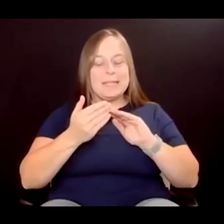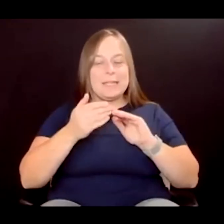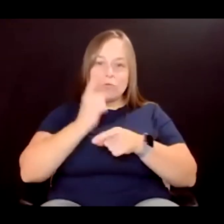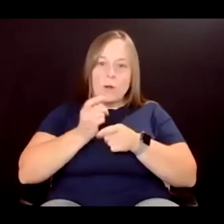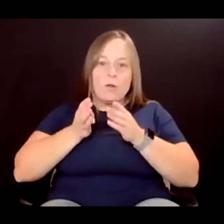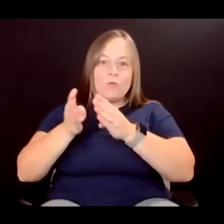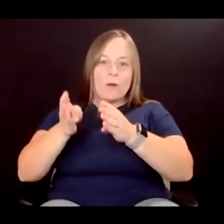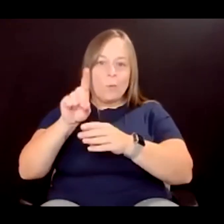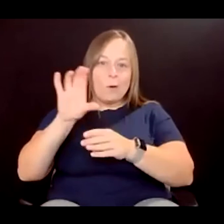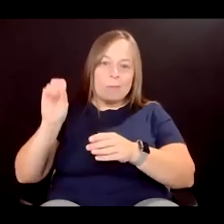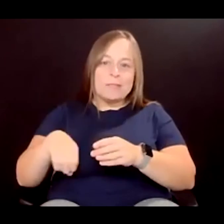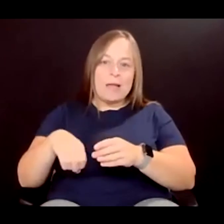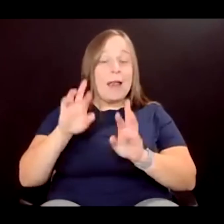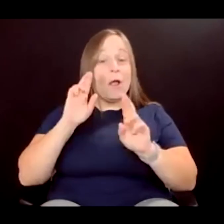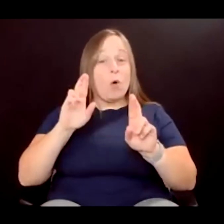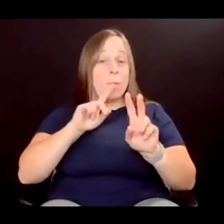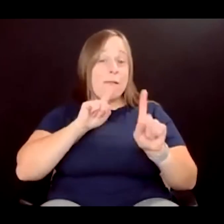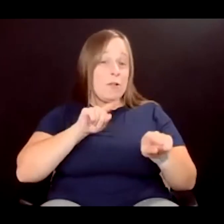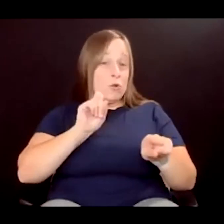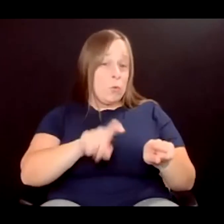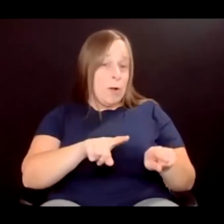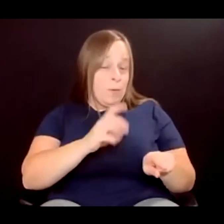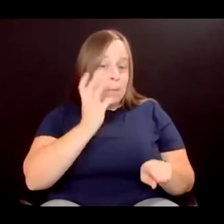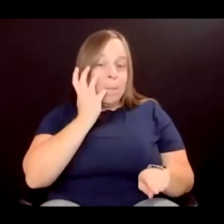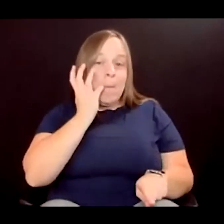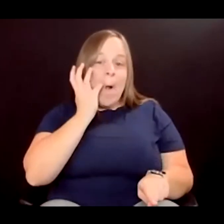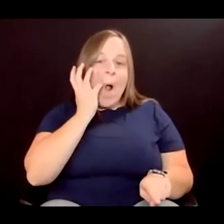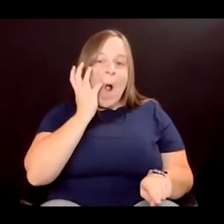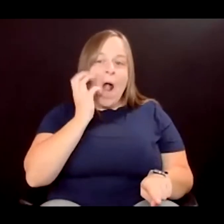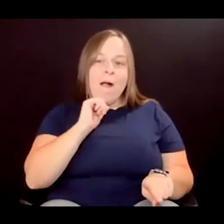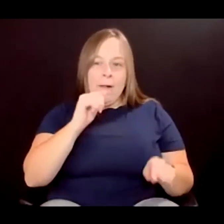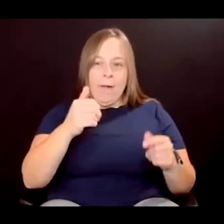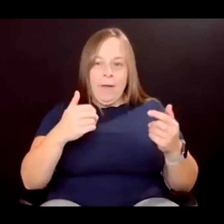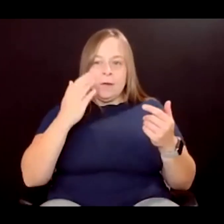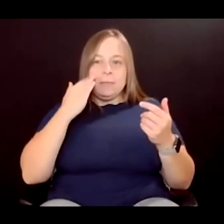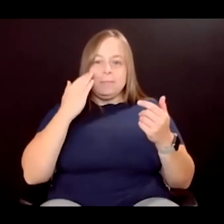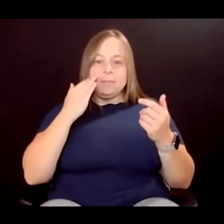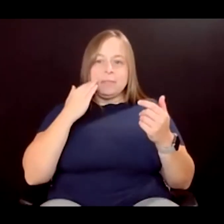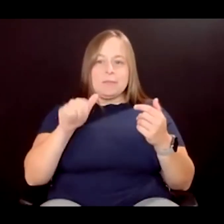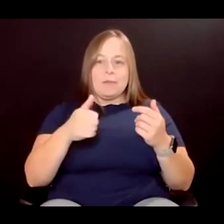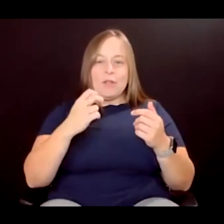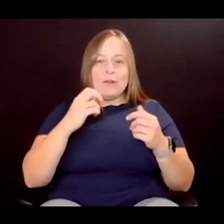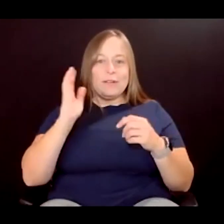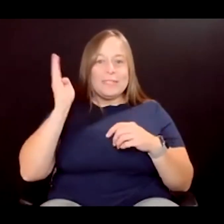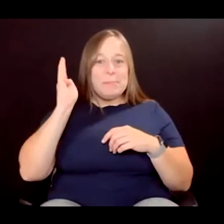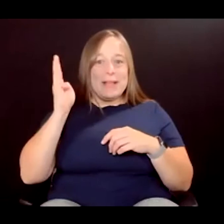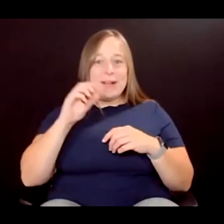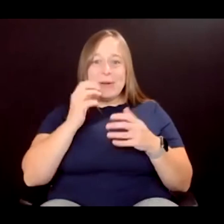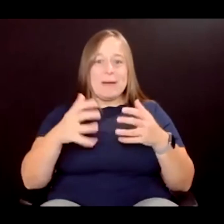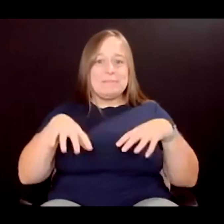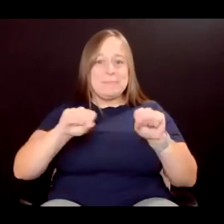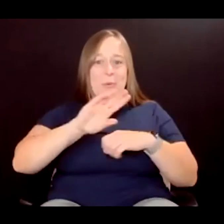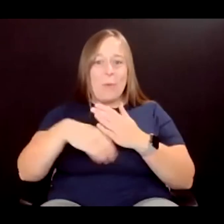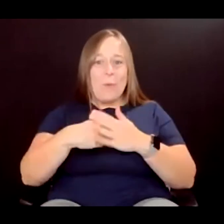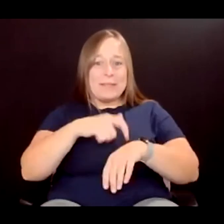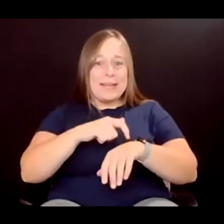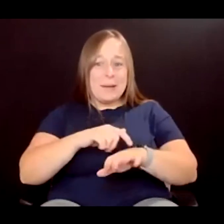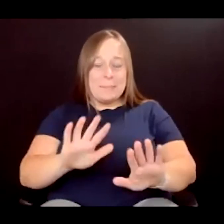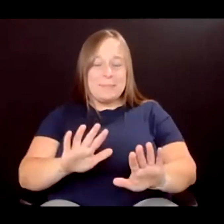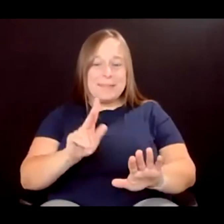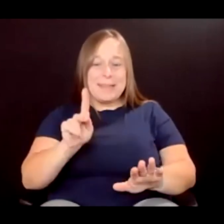is, what are your plans and thoughts about the city hall staff? Will you hire more people? Do you think we